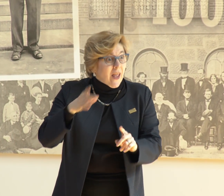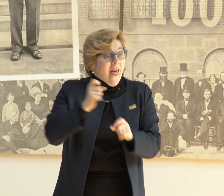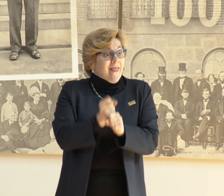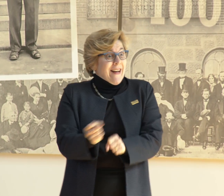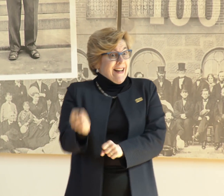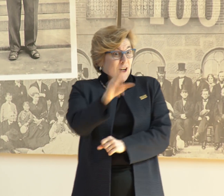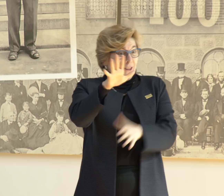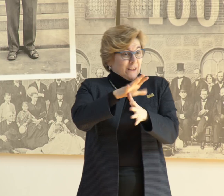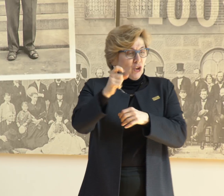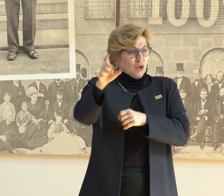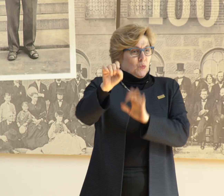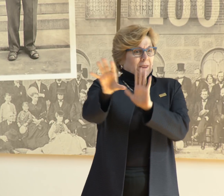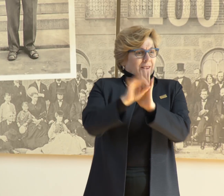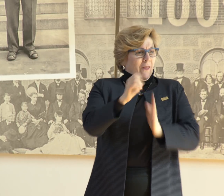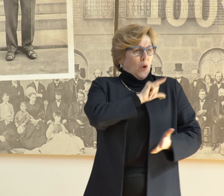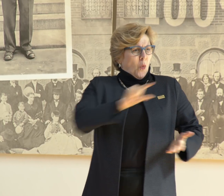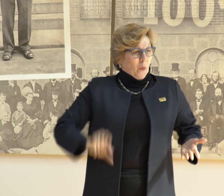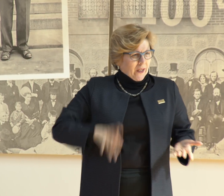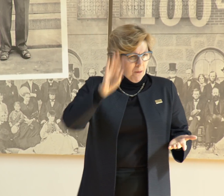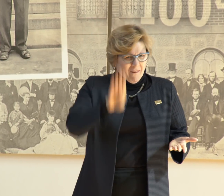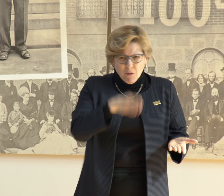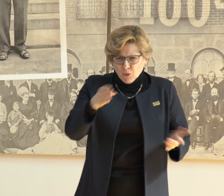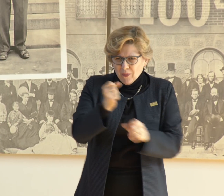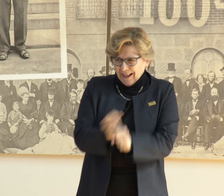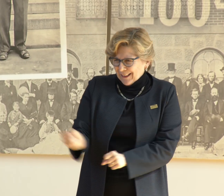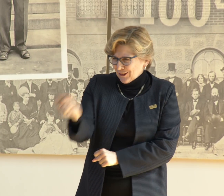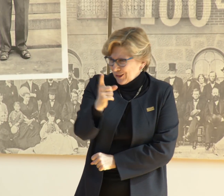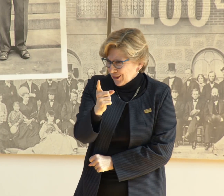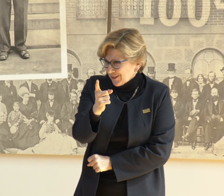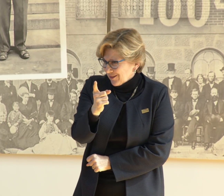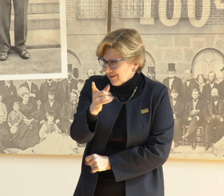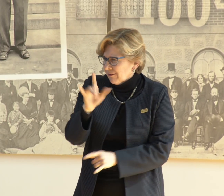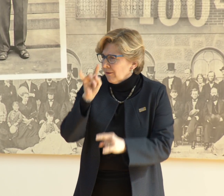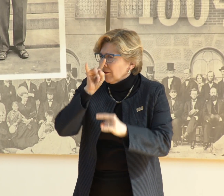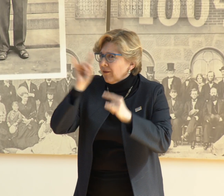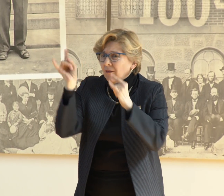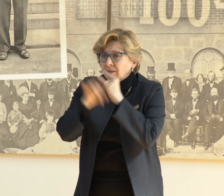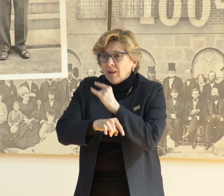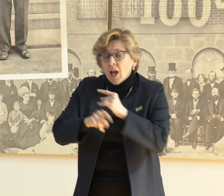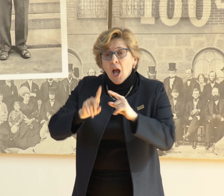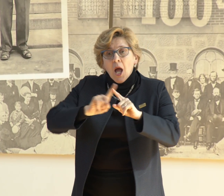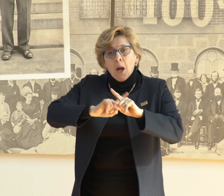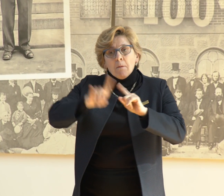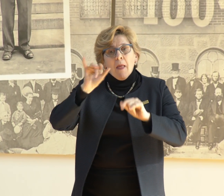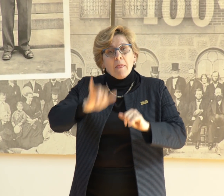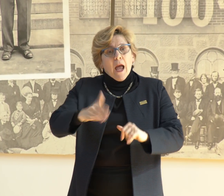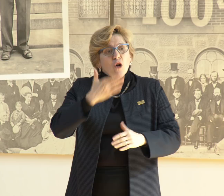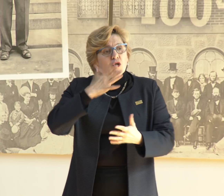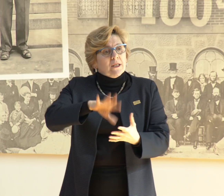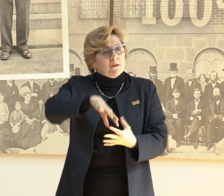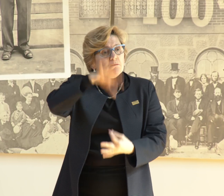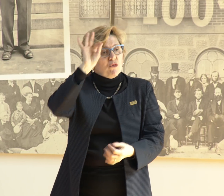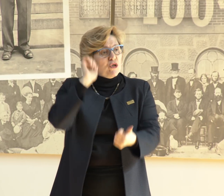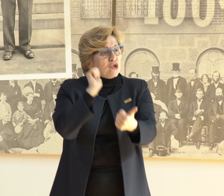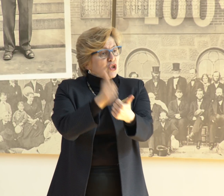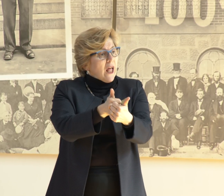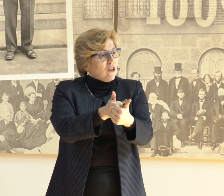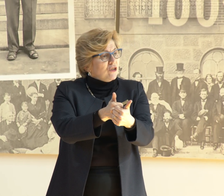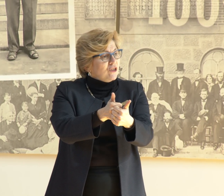enough, she was published in The Buff and Blue. And the next year, she was chosen as the queen of The Buff and Blue. But